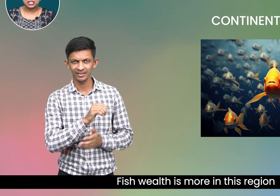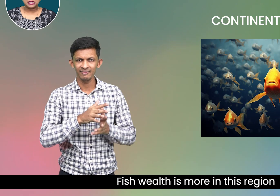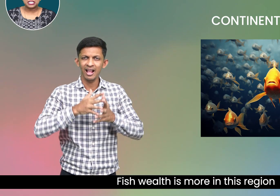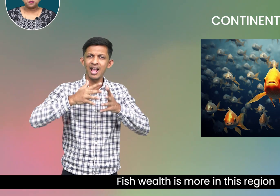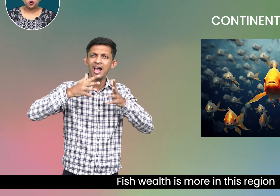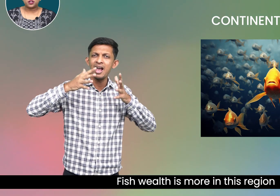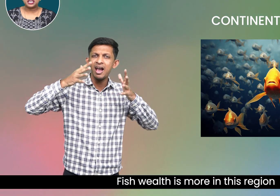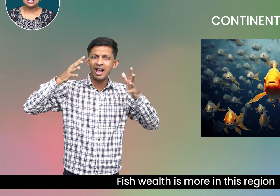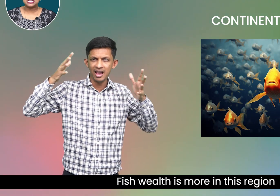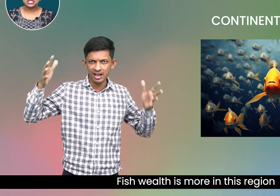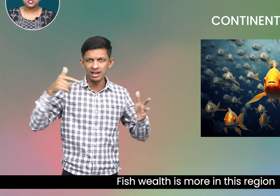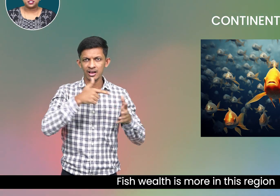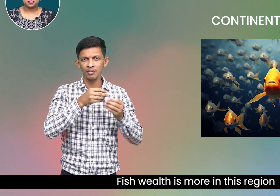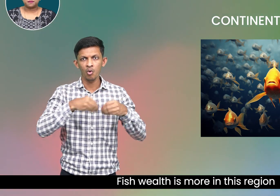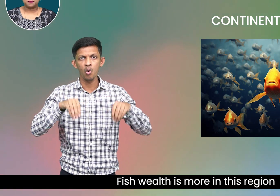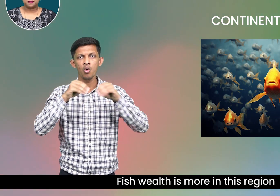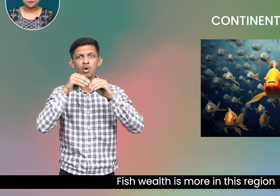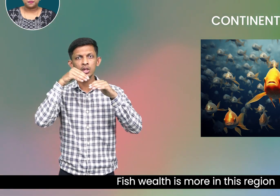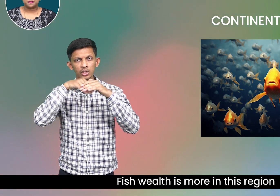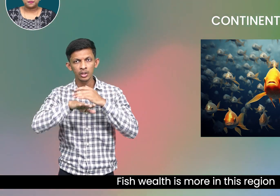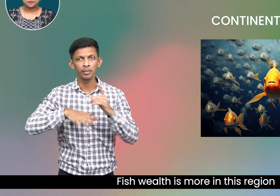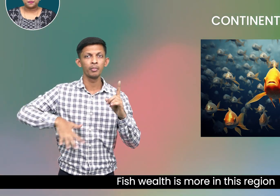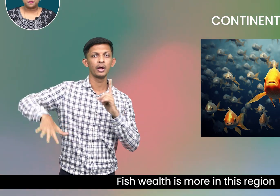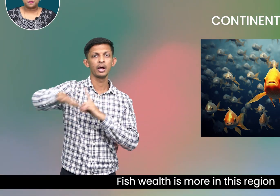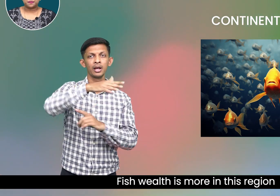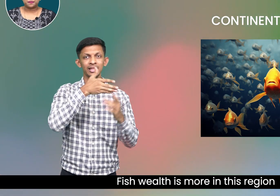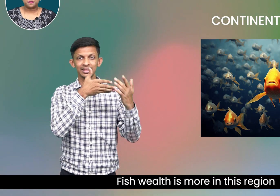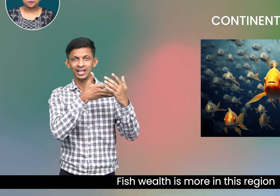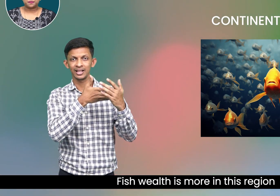fish wealth is more in this region.